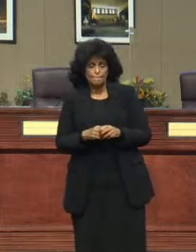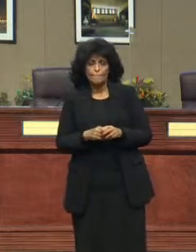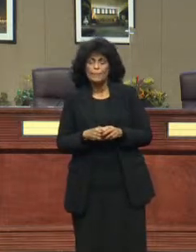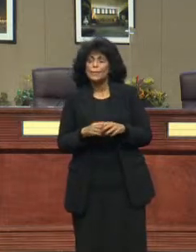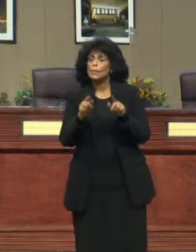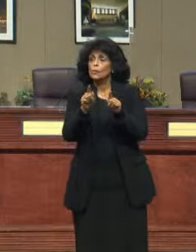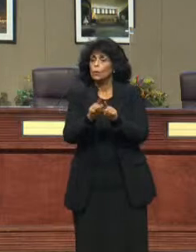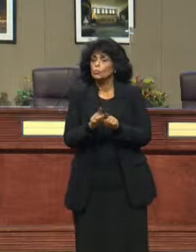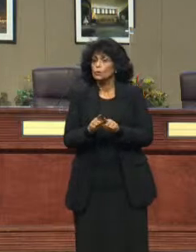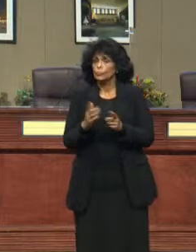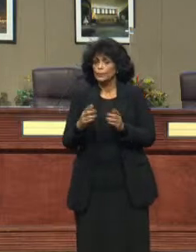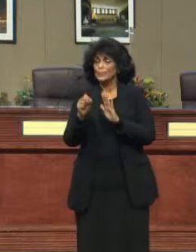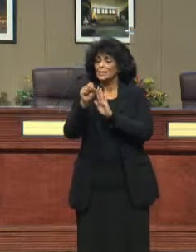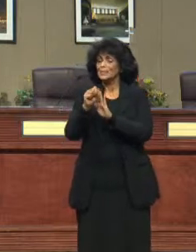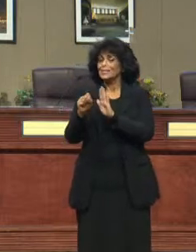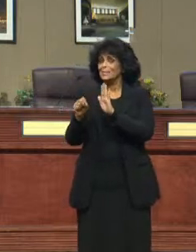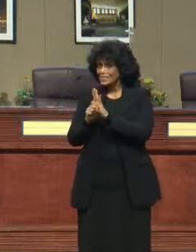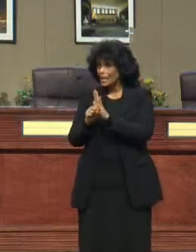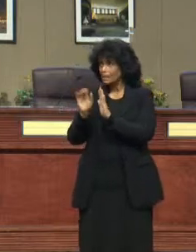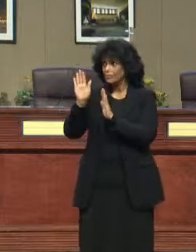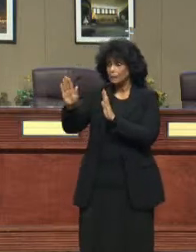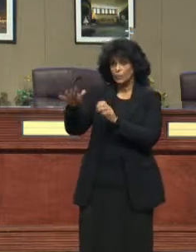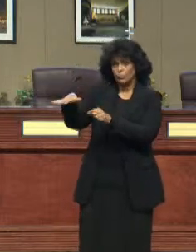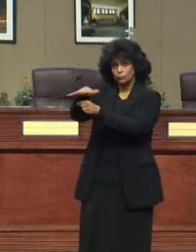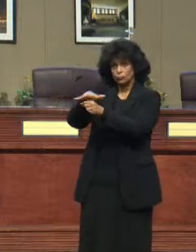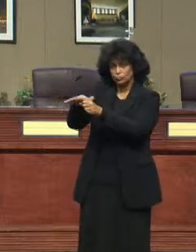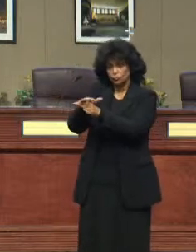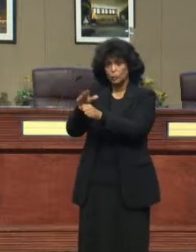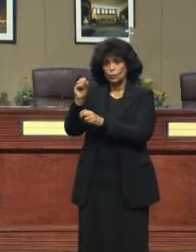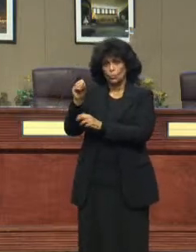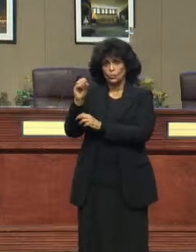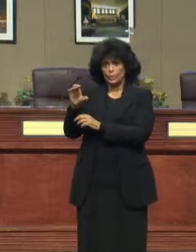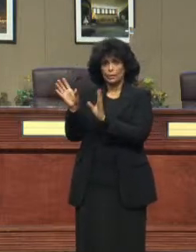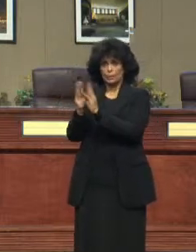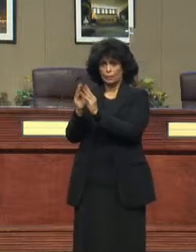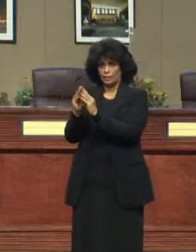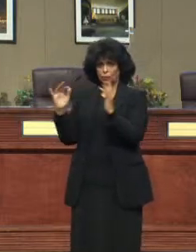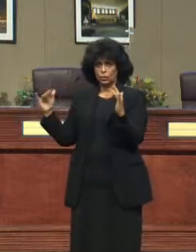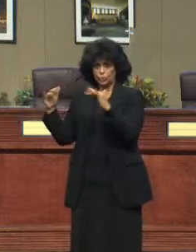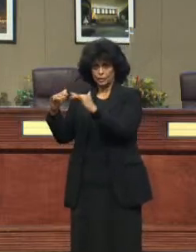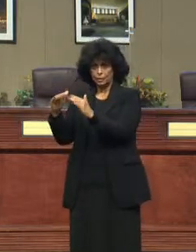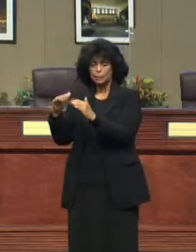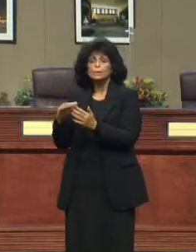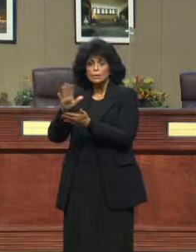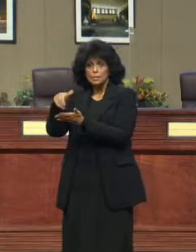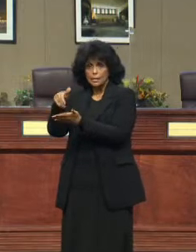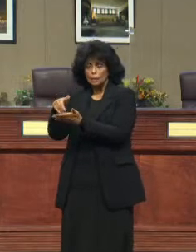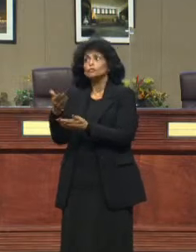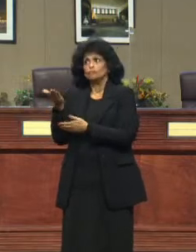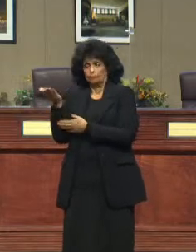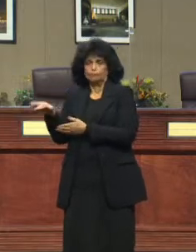The state regional testing site at the Orange County Convention Center will also be open on the holiday.